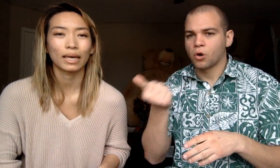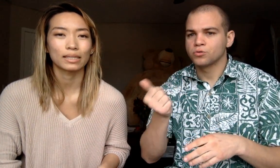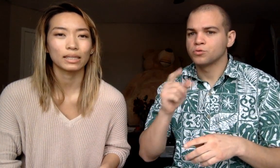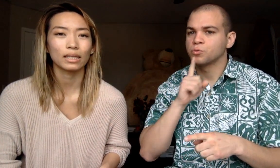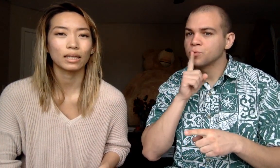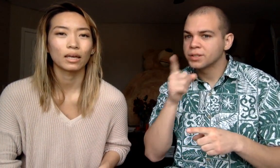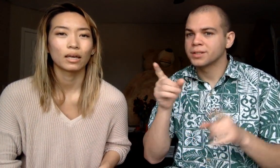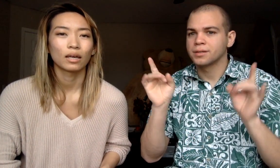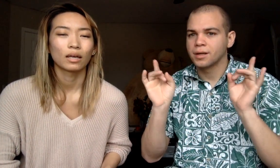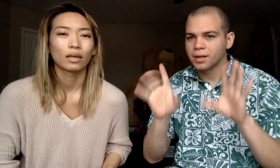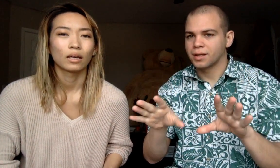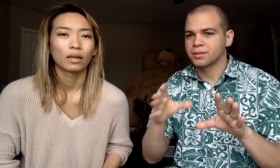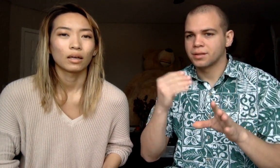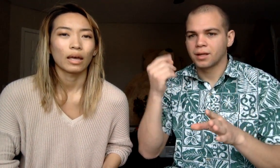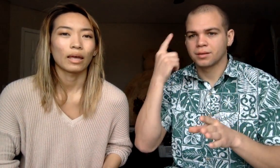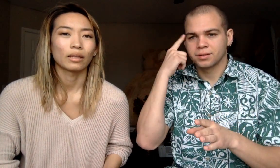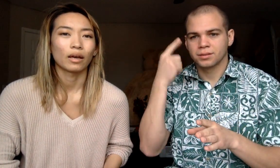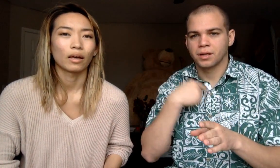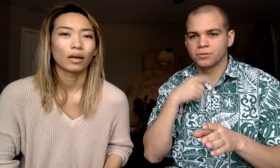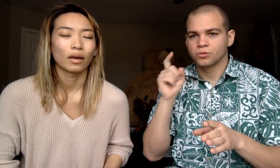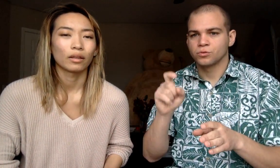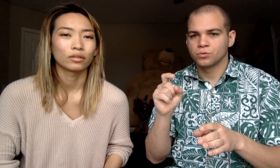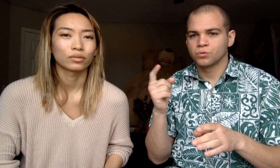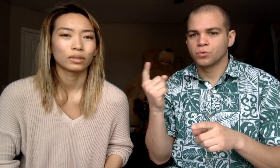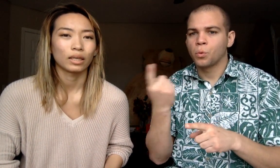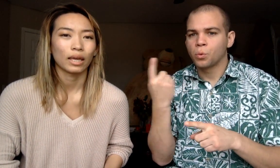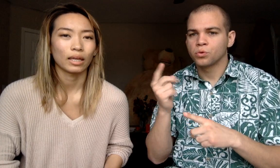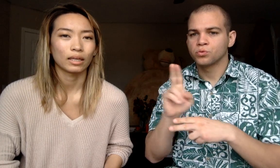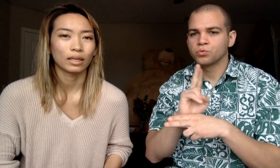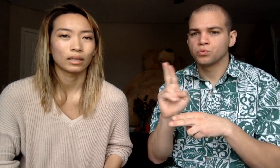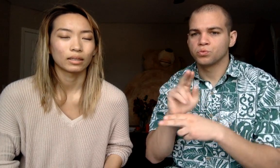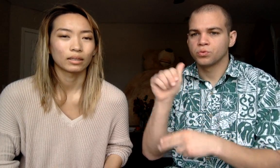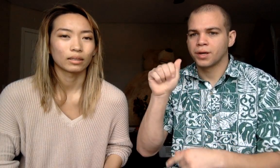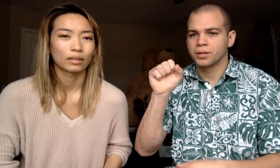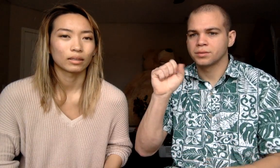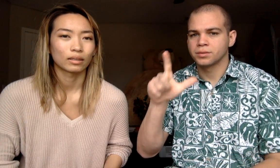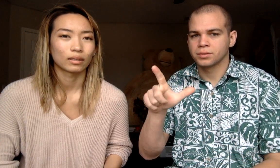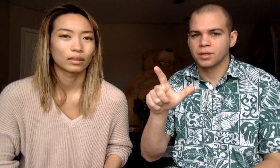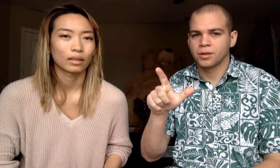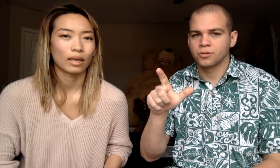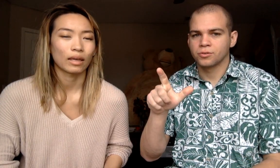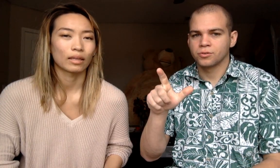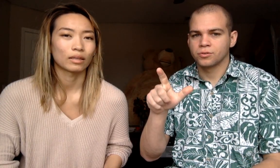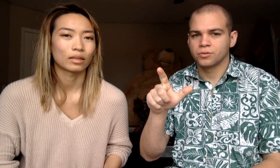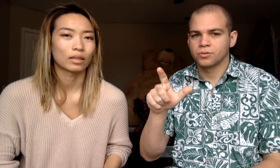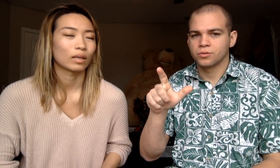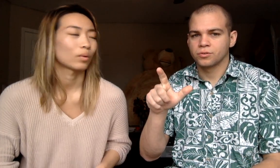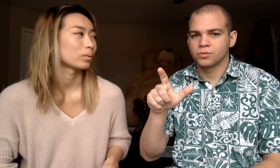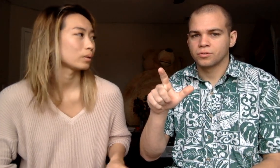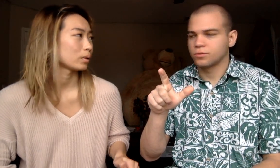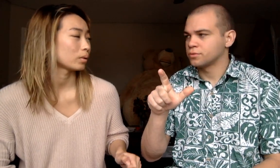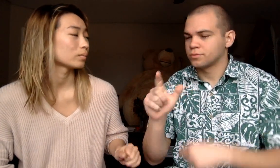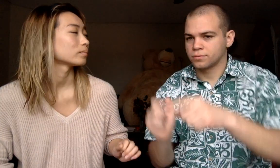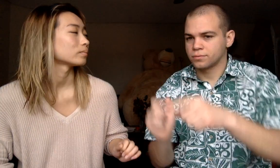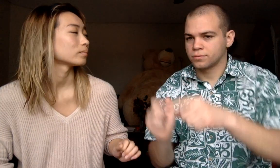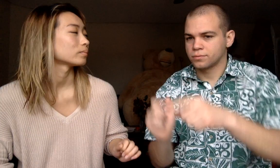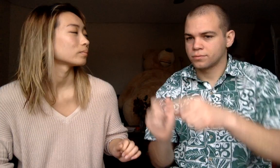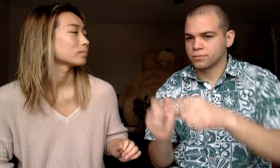PSE, and others really hate it, and they only.